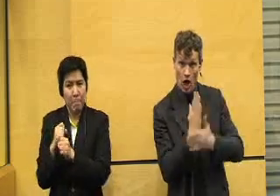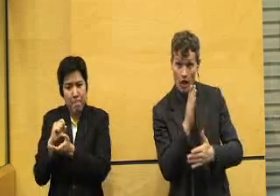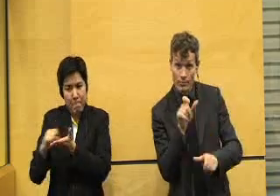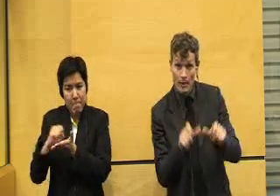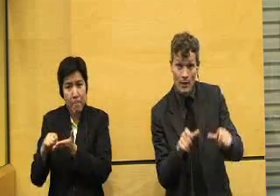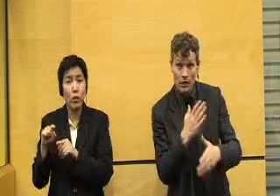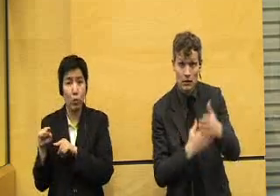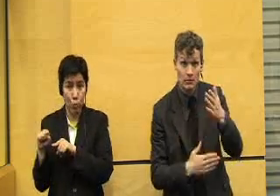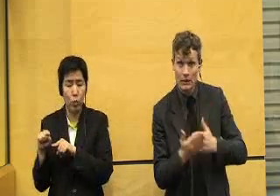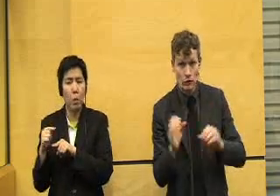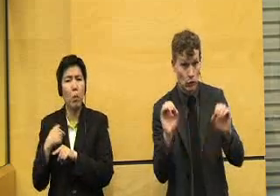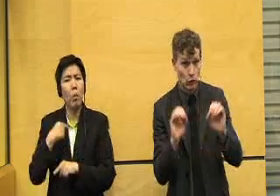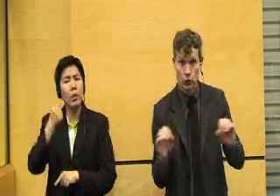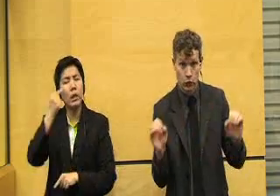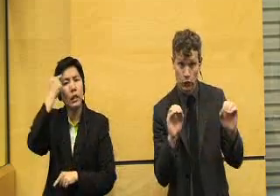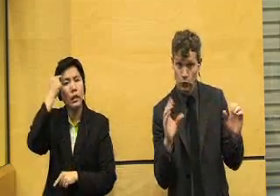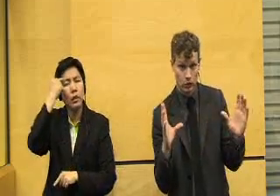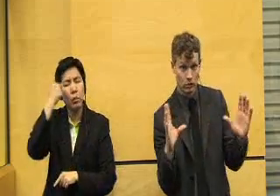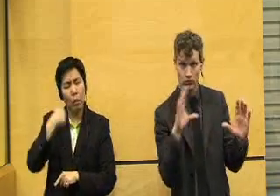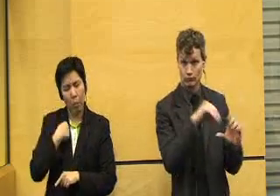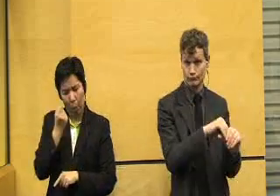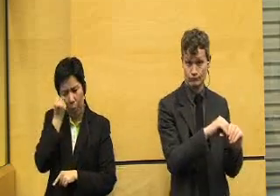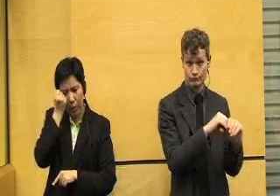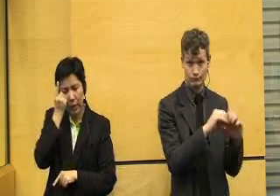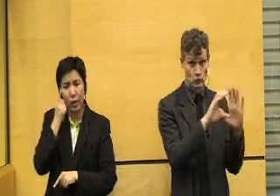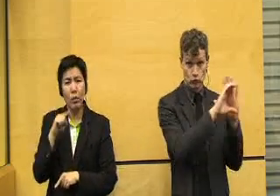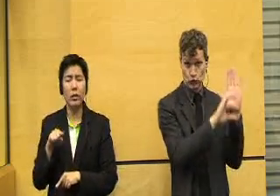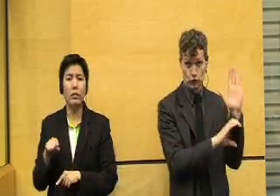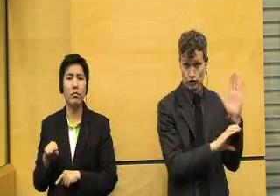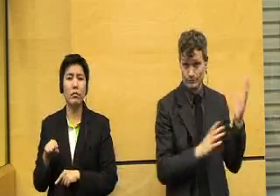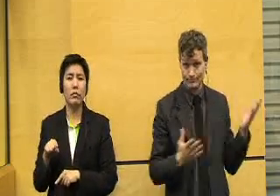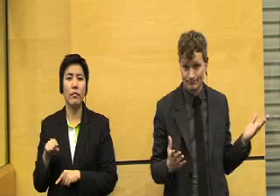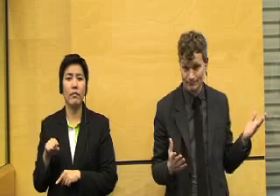As I understand it, it